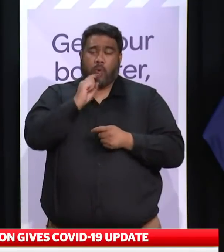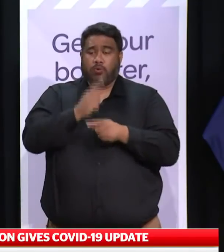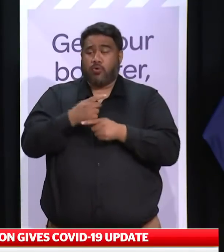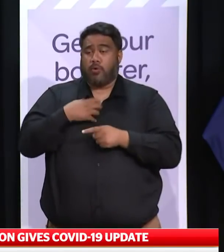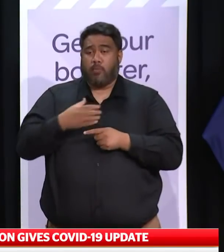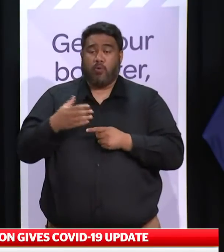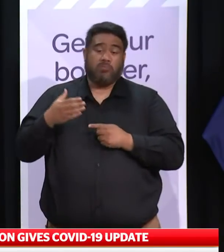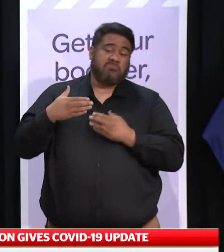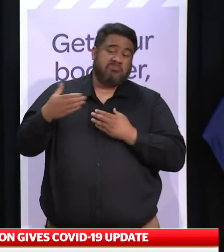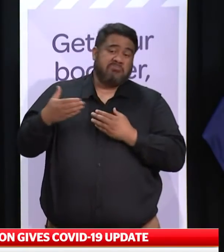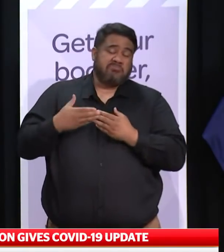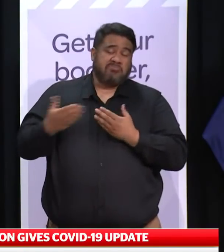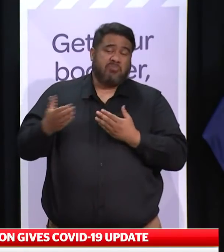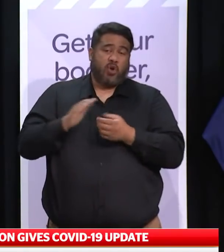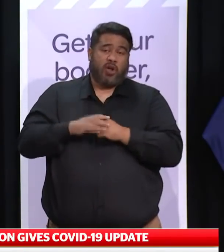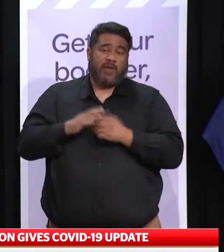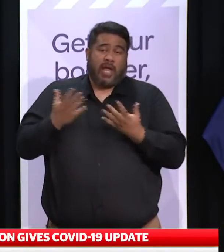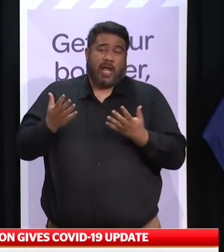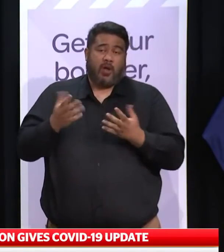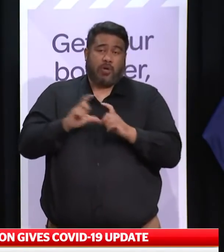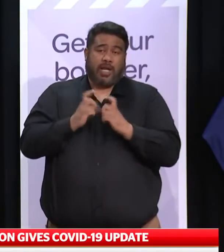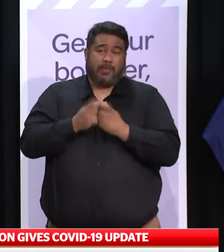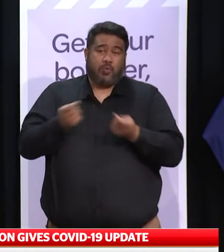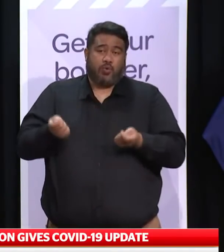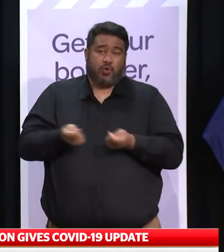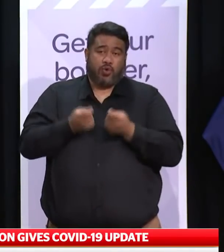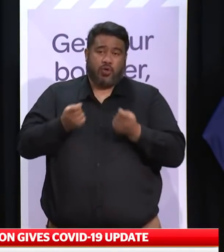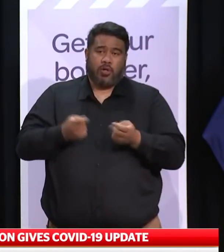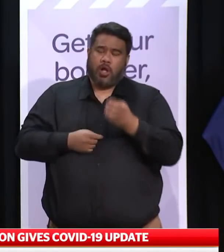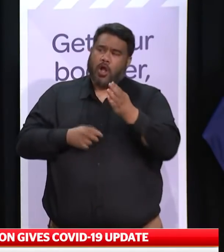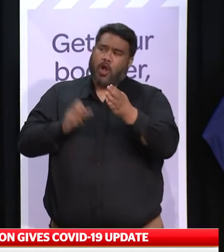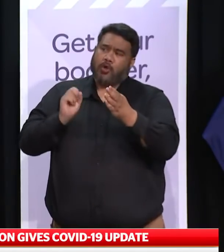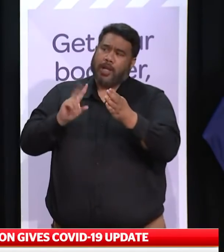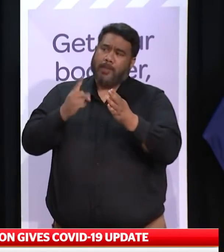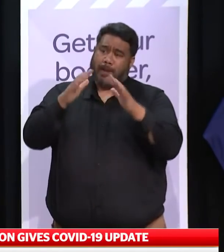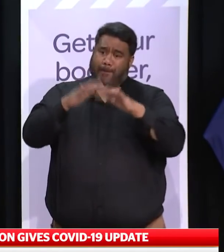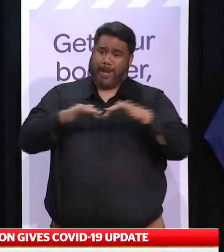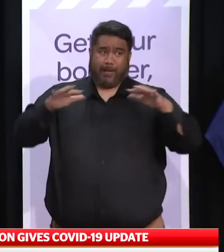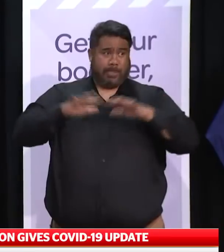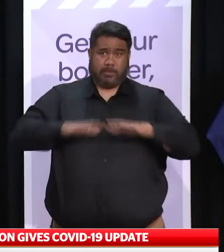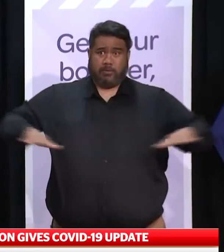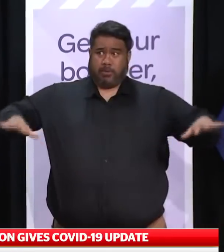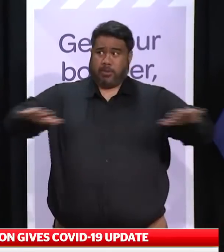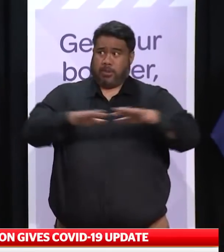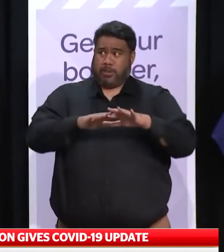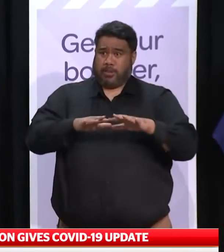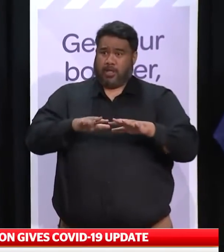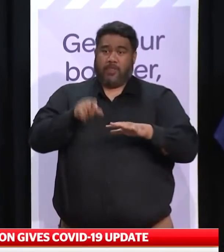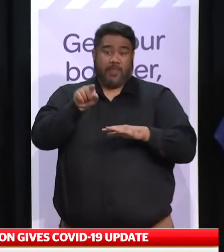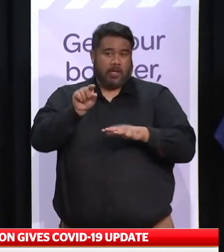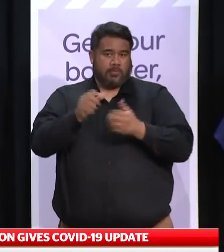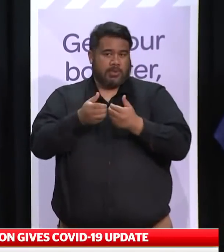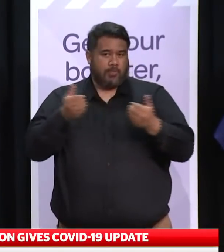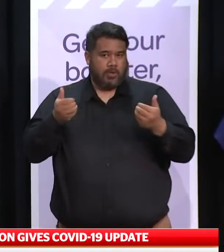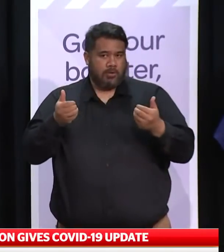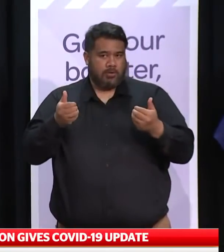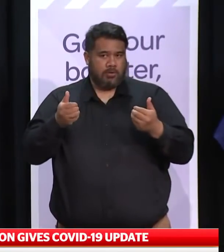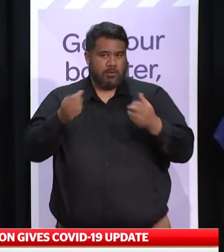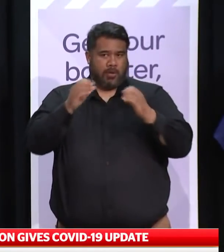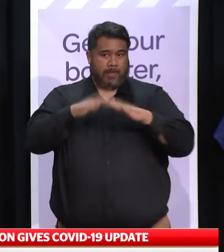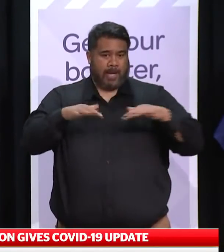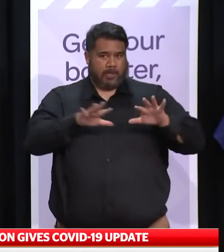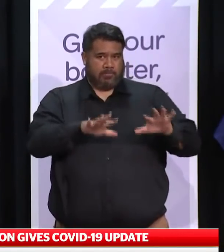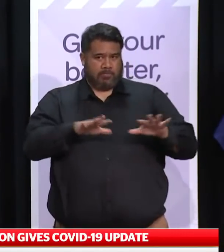about that when any decision gets made. So what about, but it hasn't been made. So specifically Parliament itself? Slightly different matter, yeah. Parliament itself,